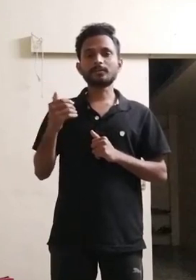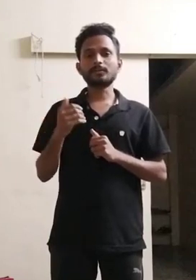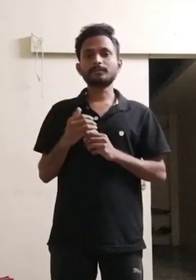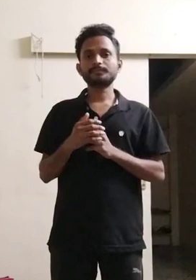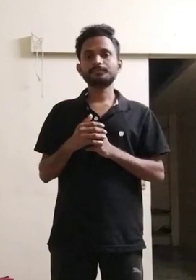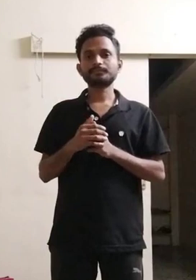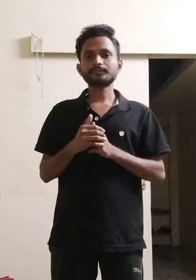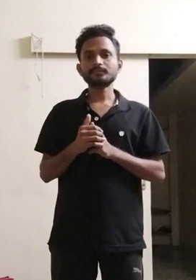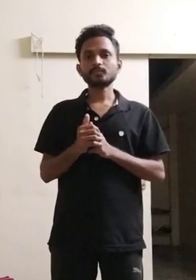bytecode.